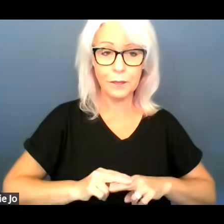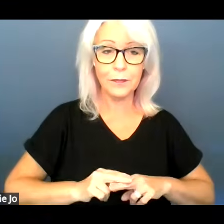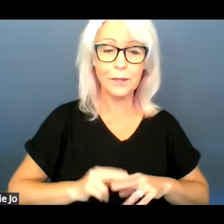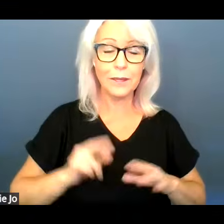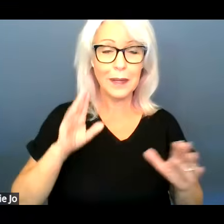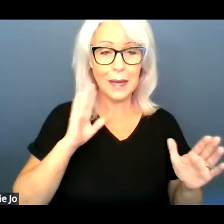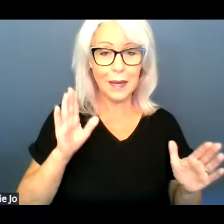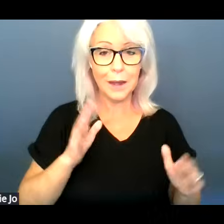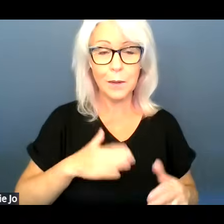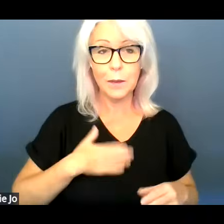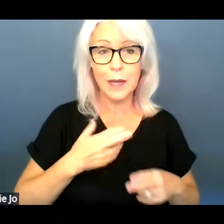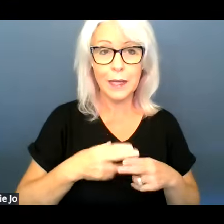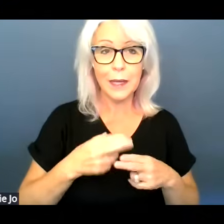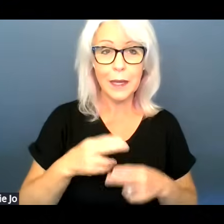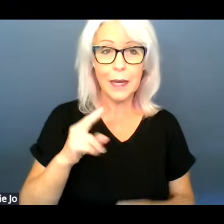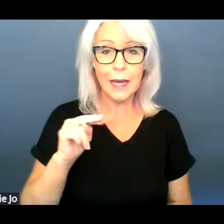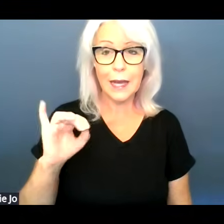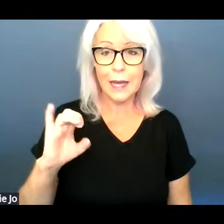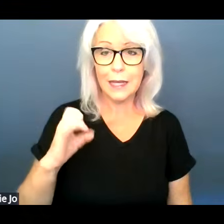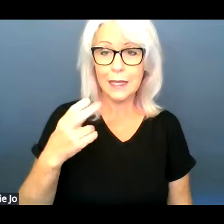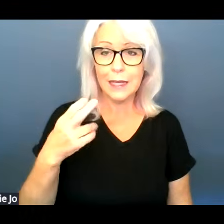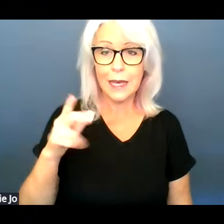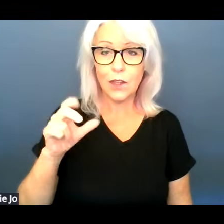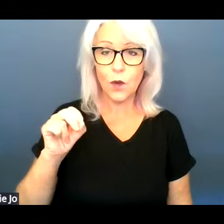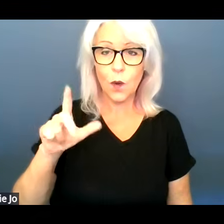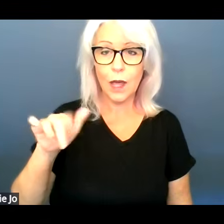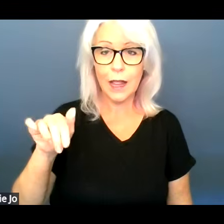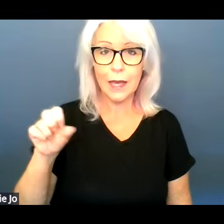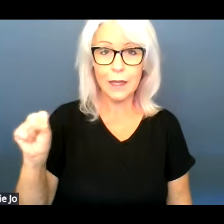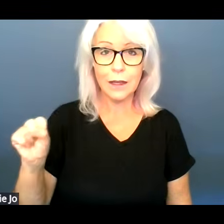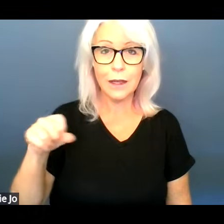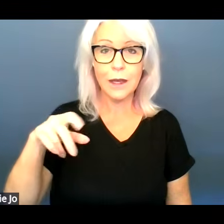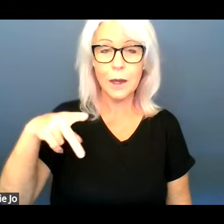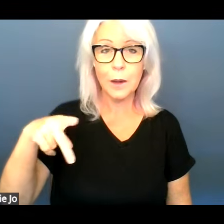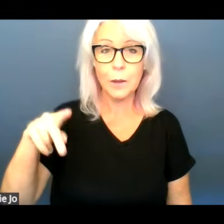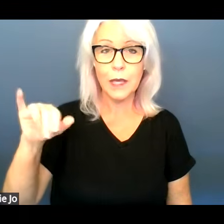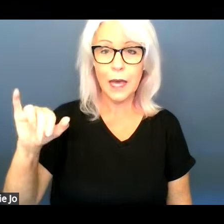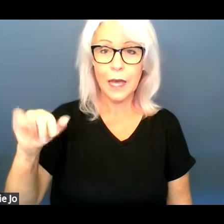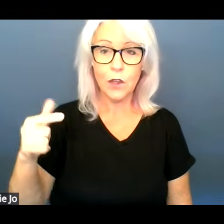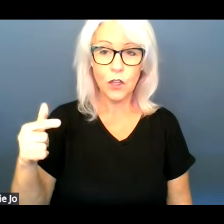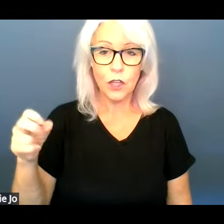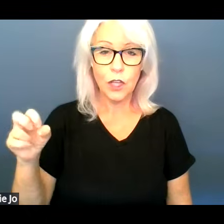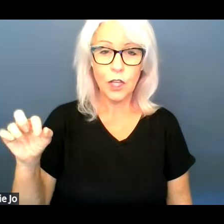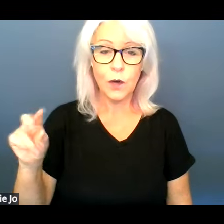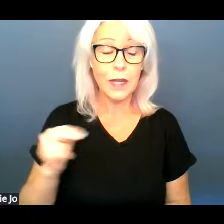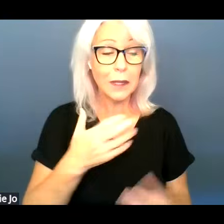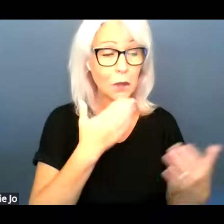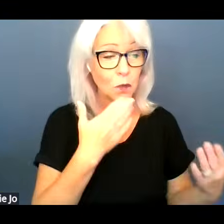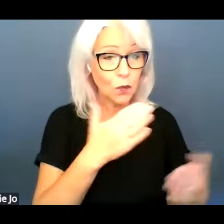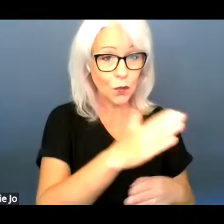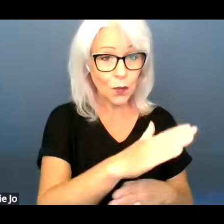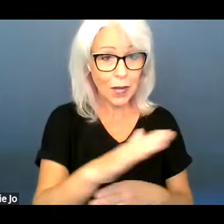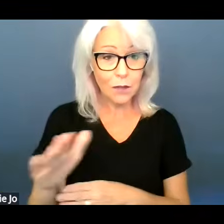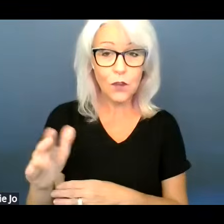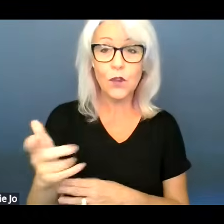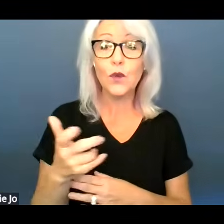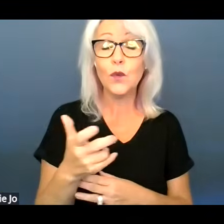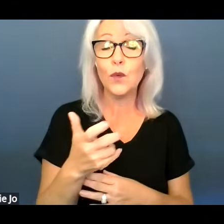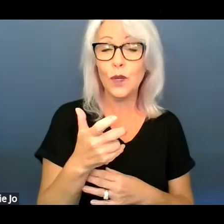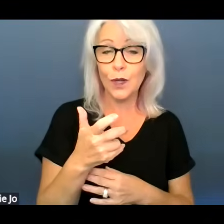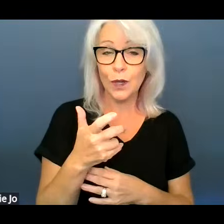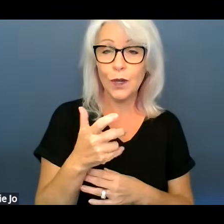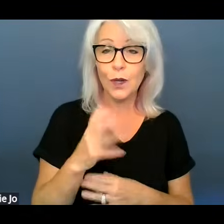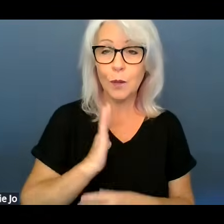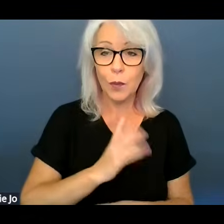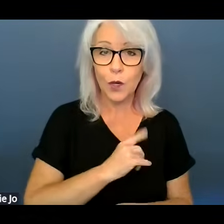Hi, Nicholas Pigeon, Nicholas Pigeon. All right. Well, good afternoon, board. My name is Nick Pigeon. I formerly was an